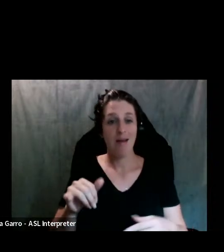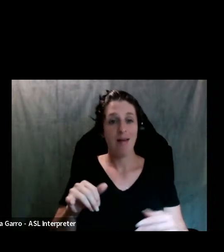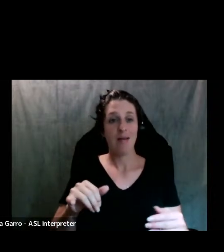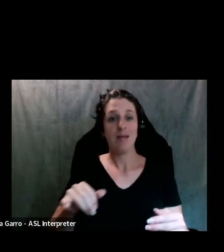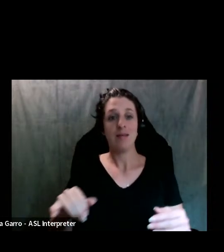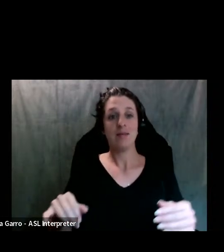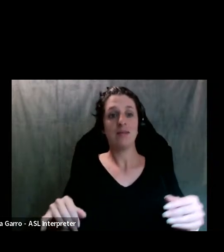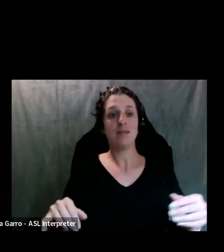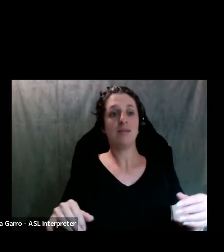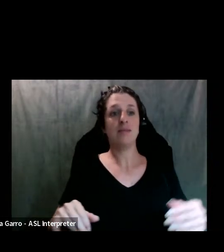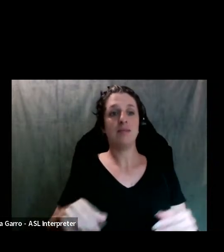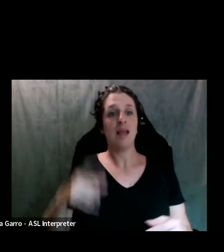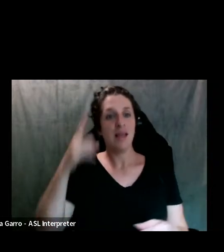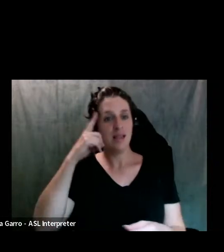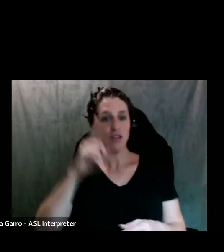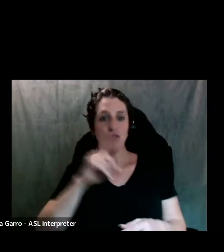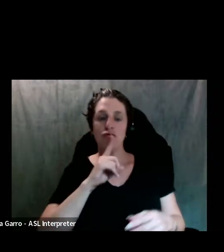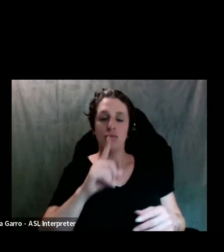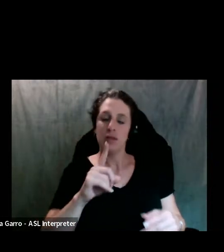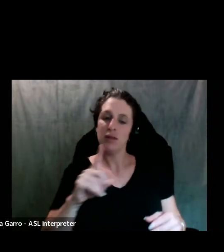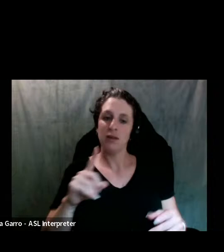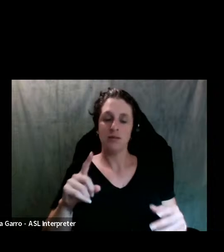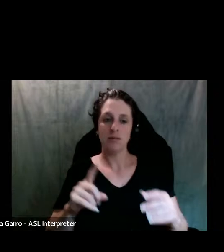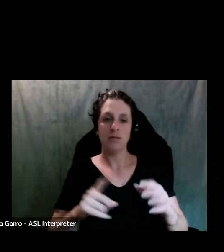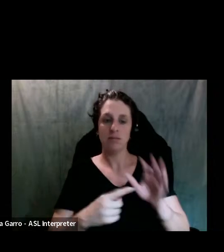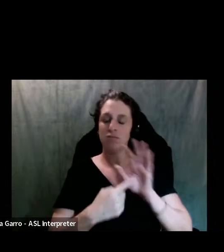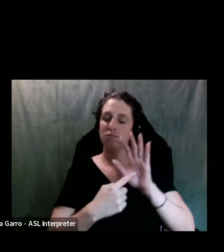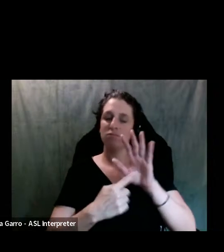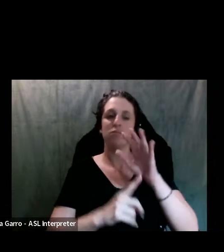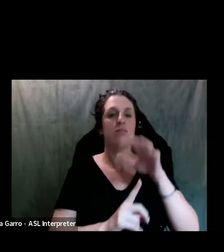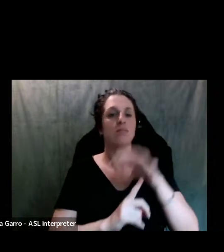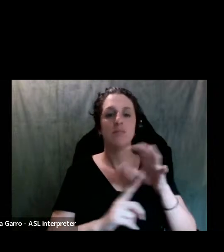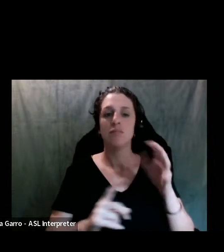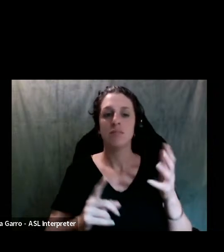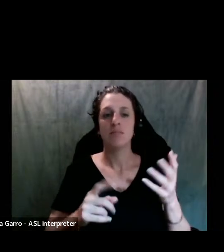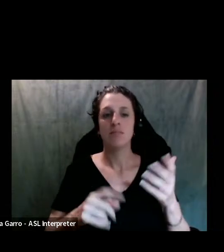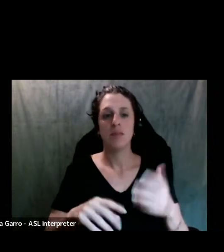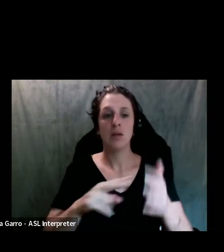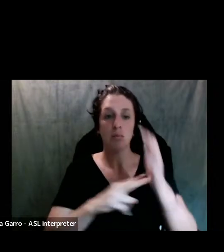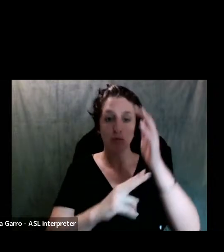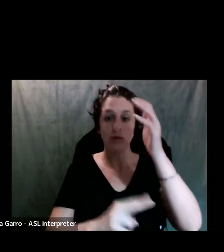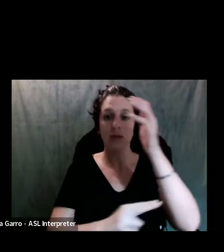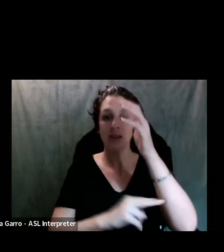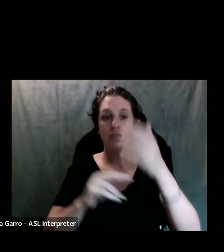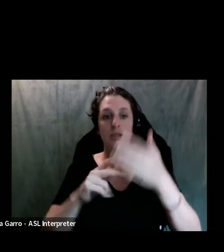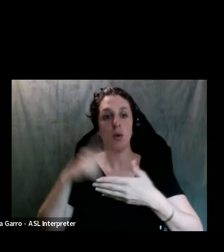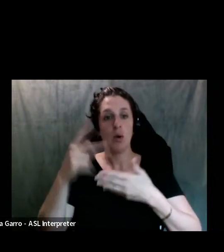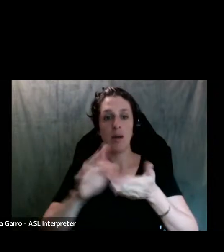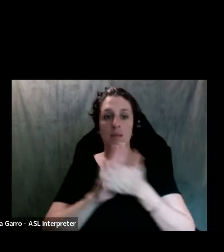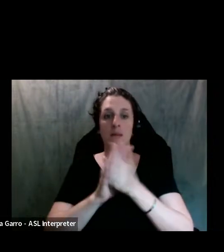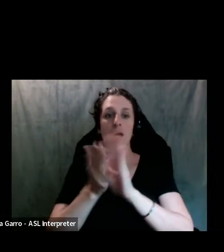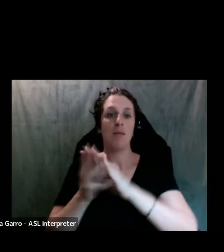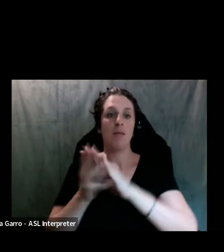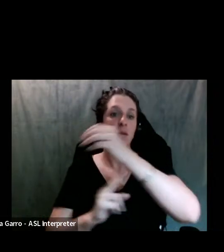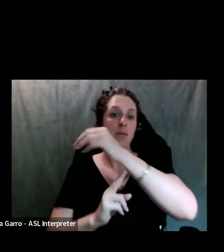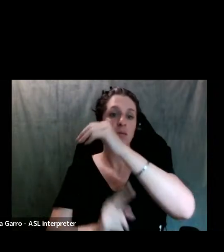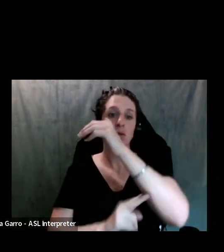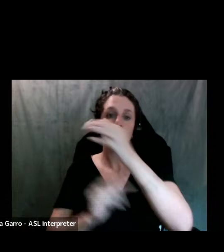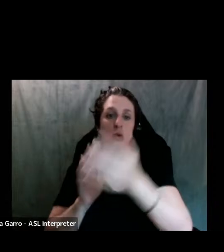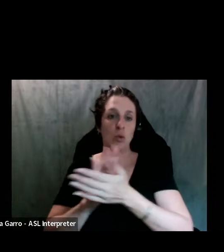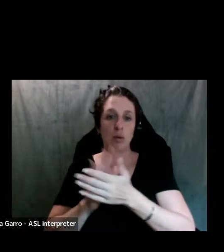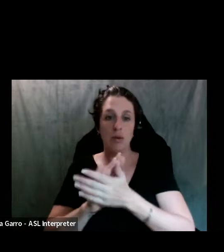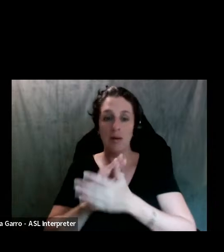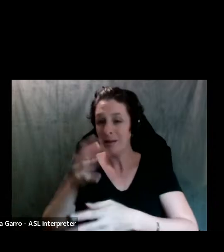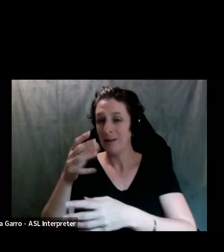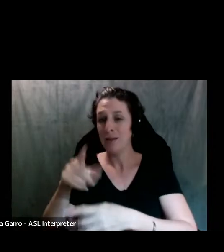think it's very monumental to have the bridge program become the bridge school. I think convincing this board here, I don't think that's